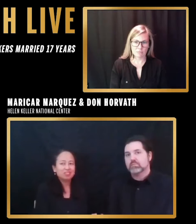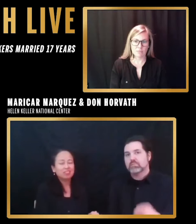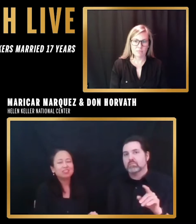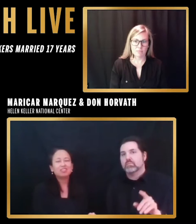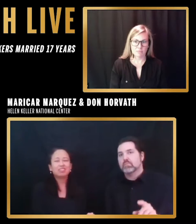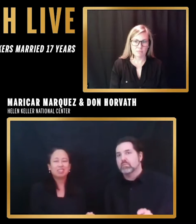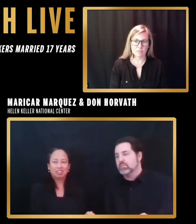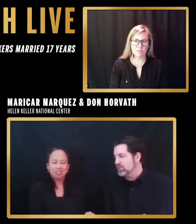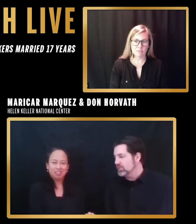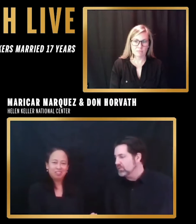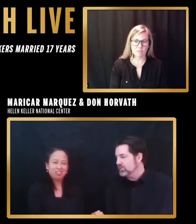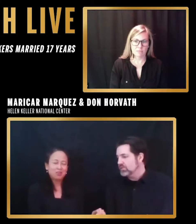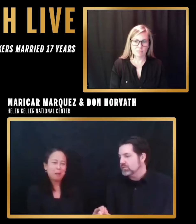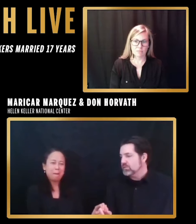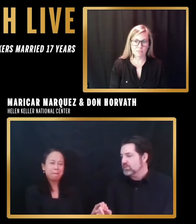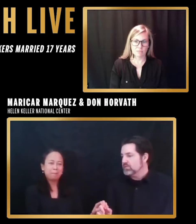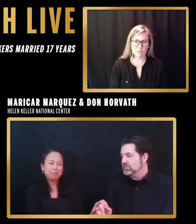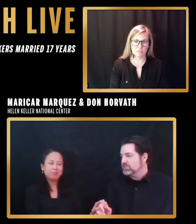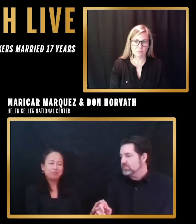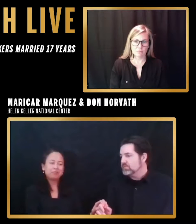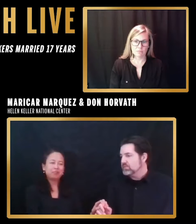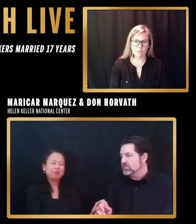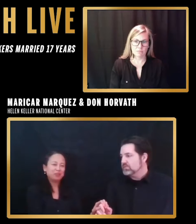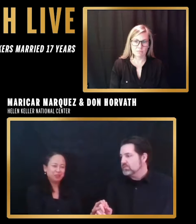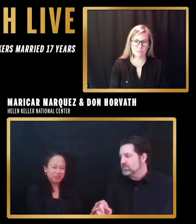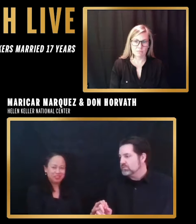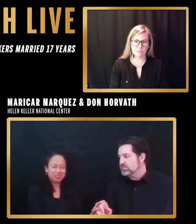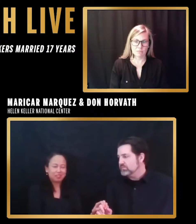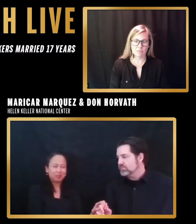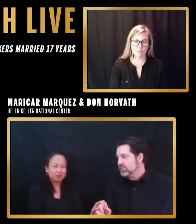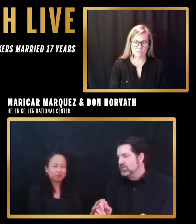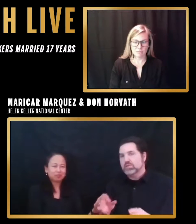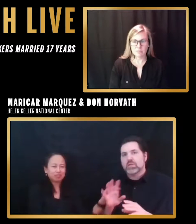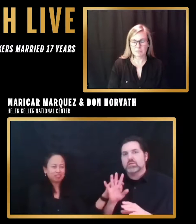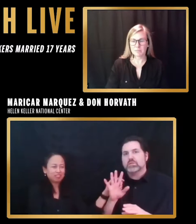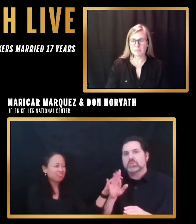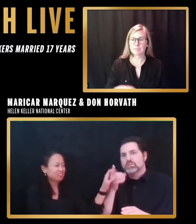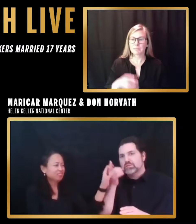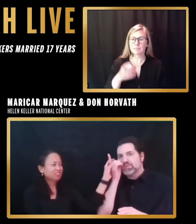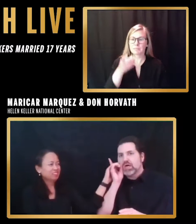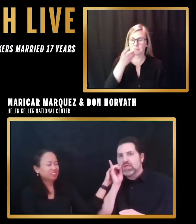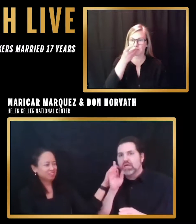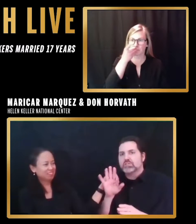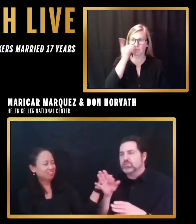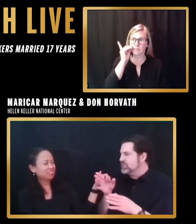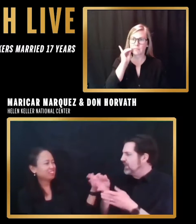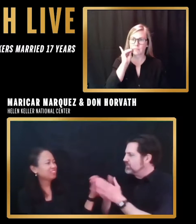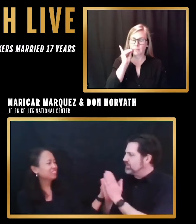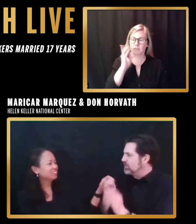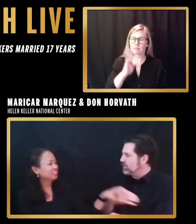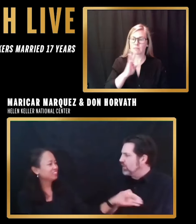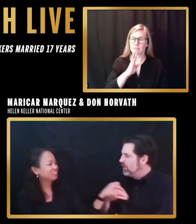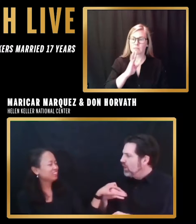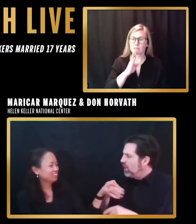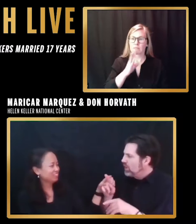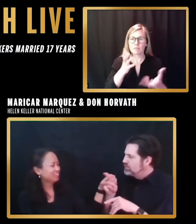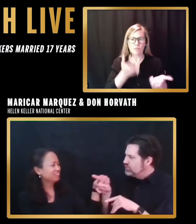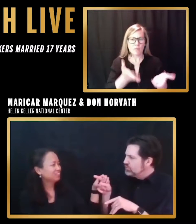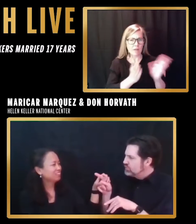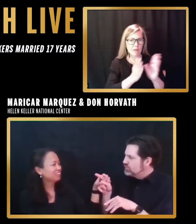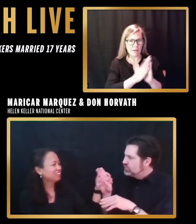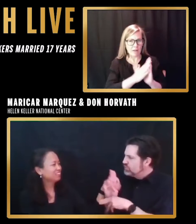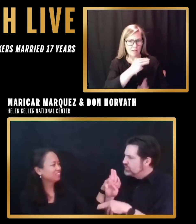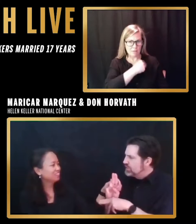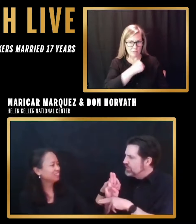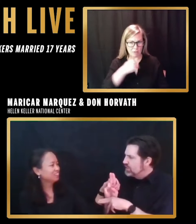I can participate in the meeting pretty fully. This is Don. I just want to ask Maricar, are